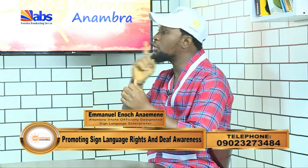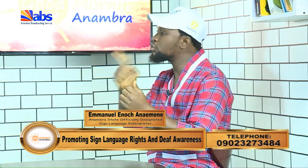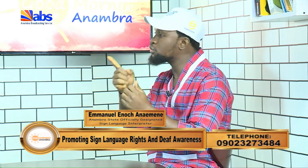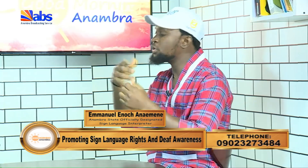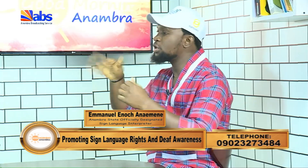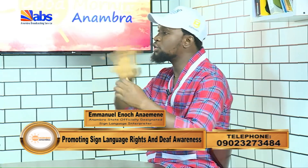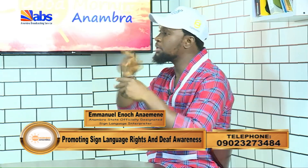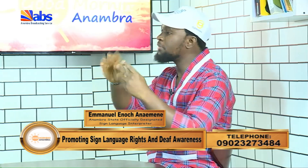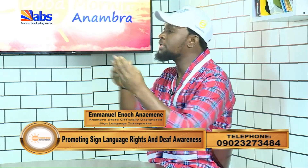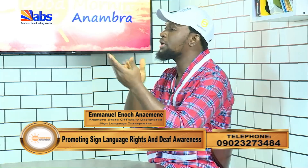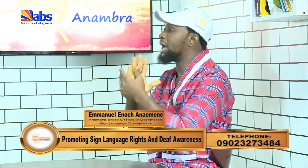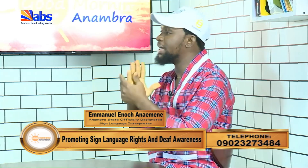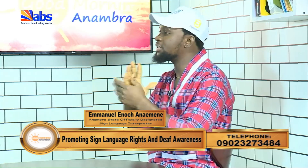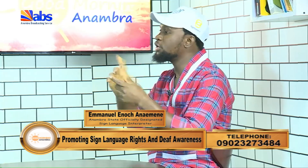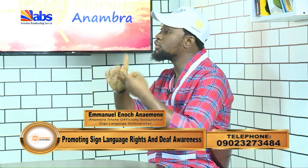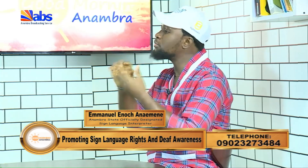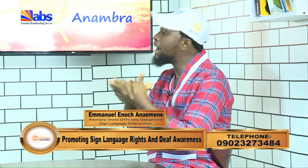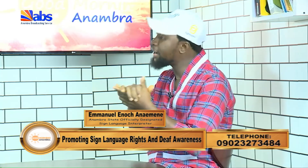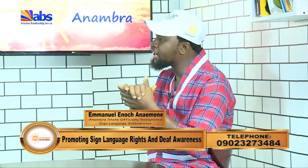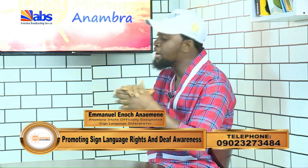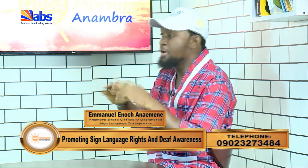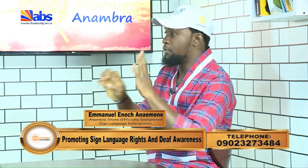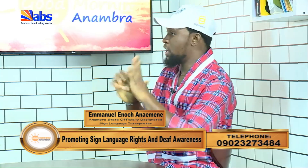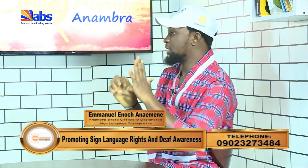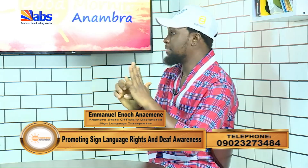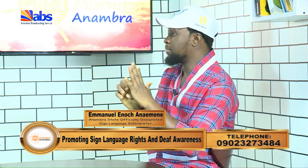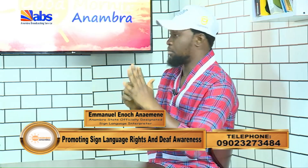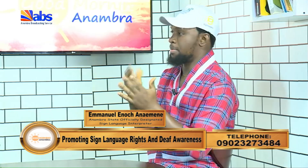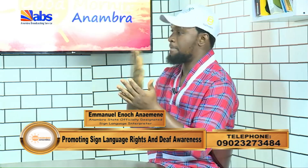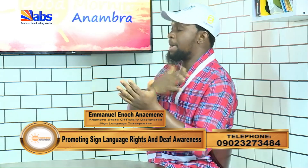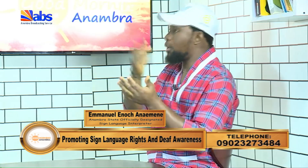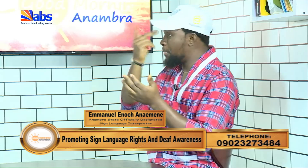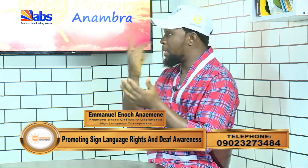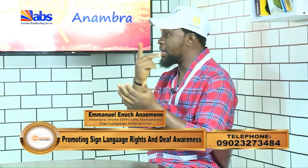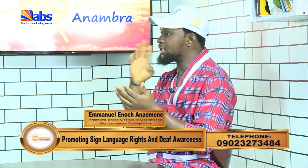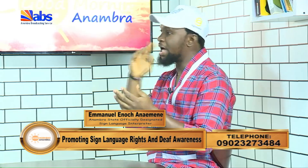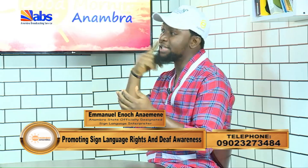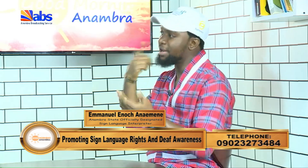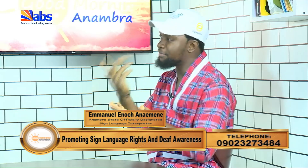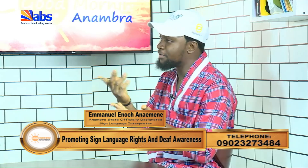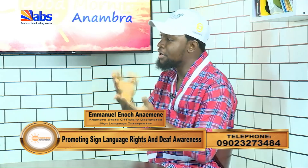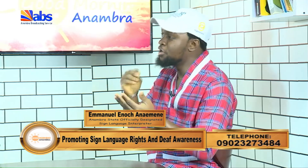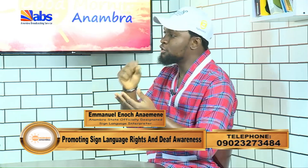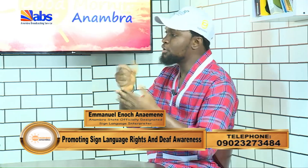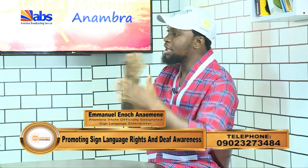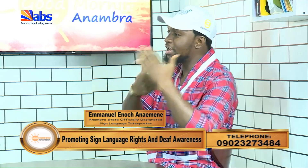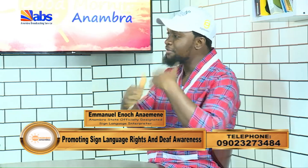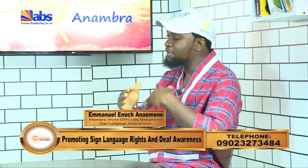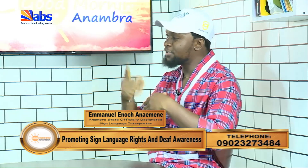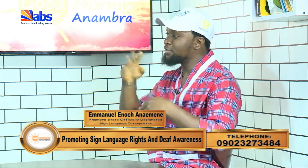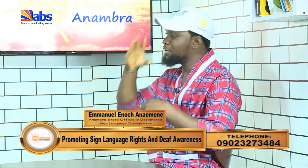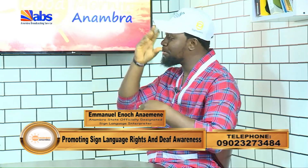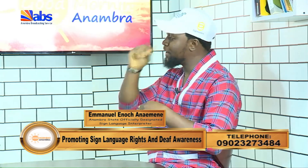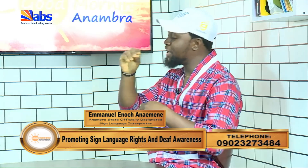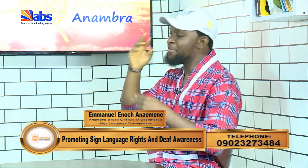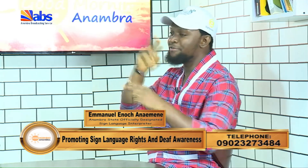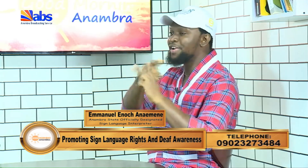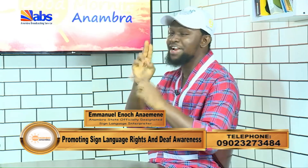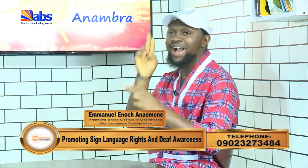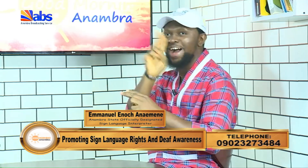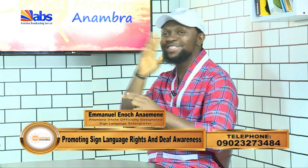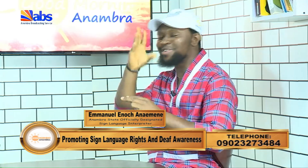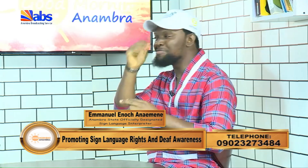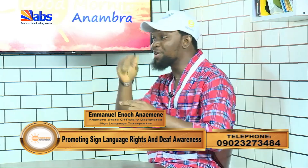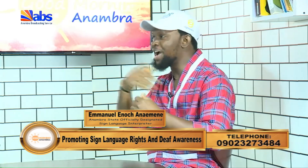is not true. They should be given the right to marry. For example, my own parents are deaf, so they gave birth to a